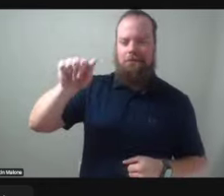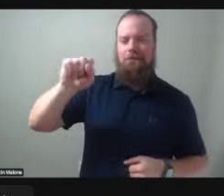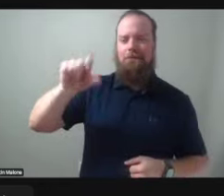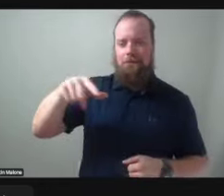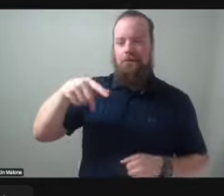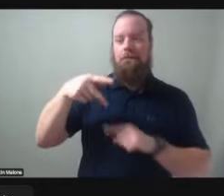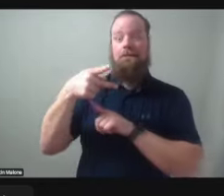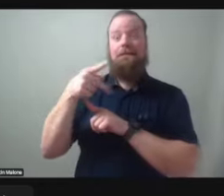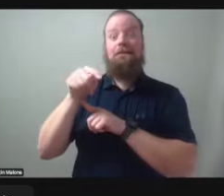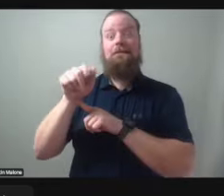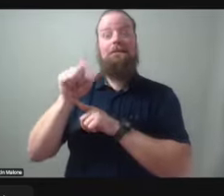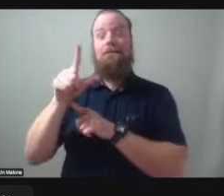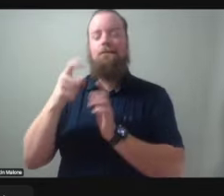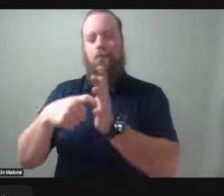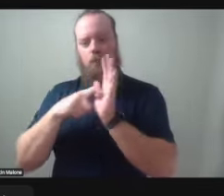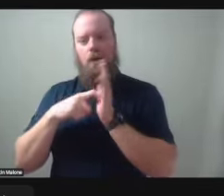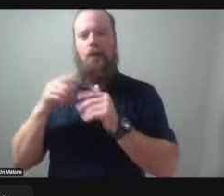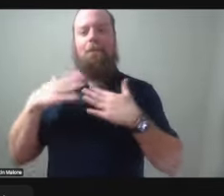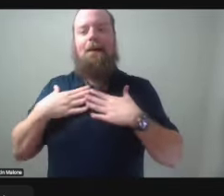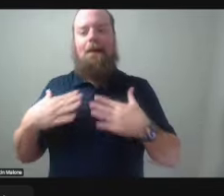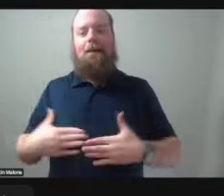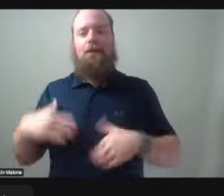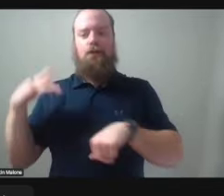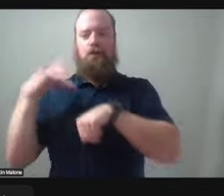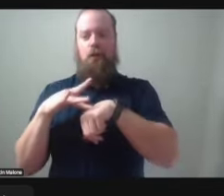the specific term, but